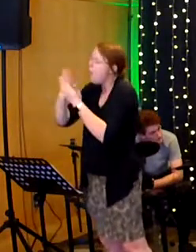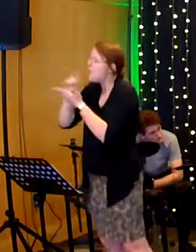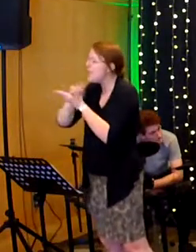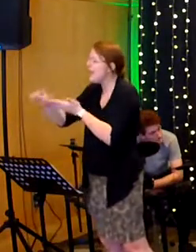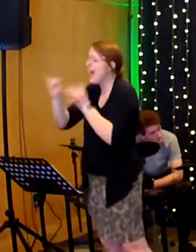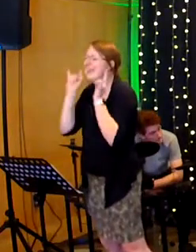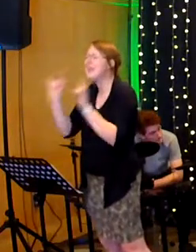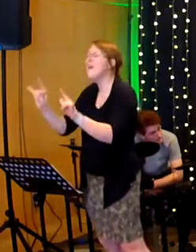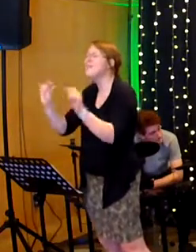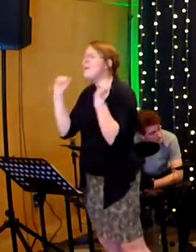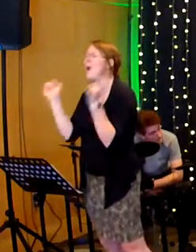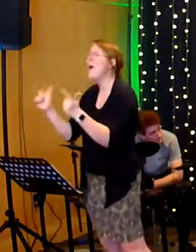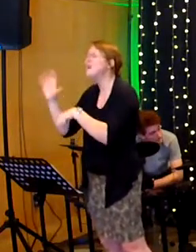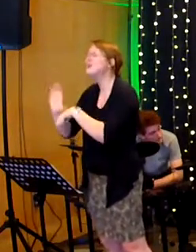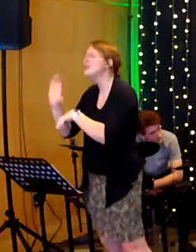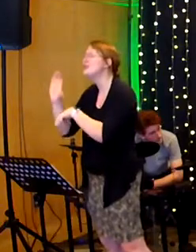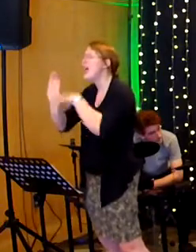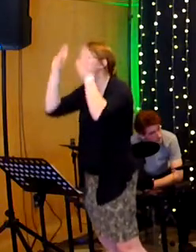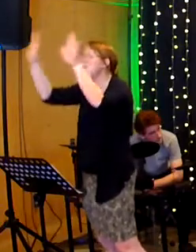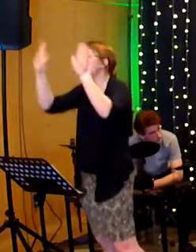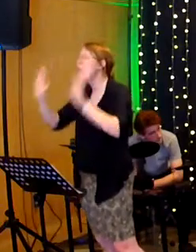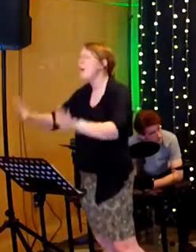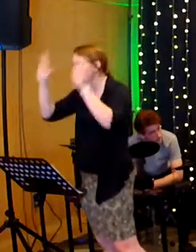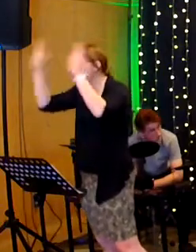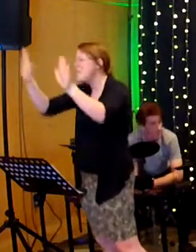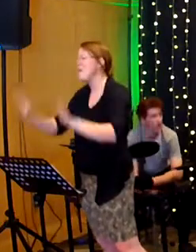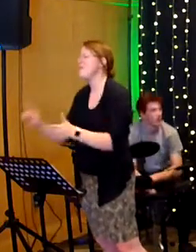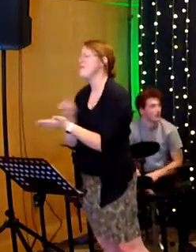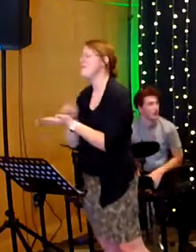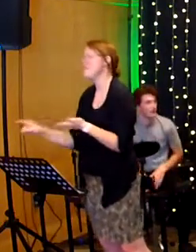you all, church. Have a wonderful, wonderful week.